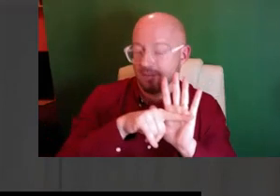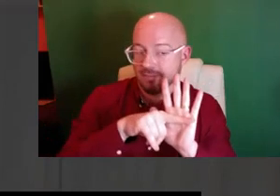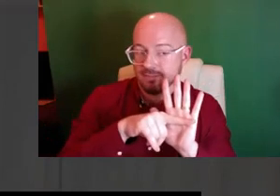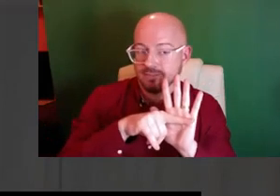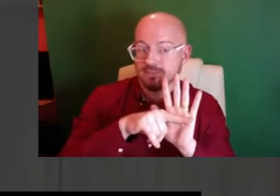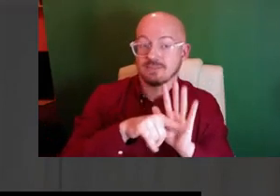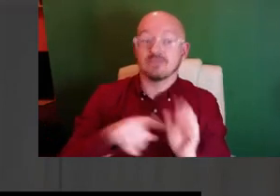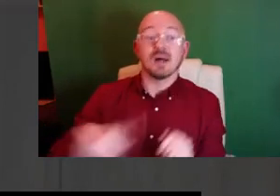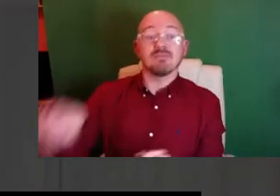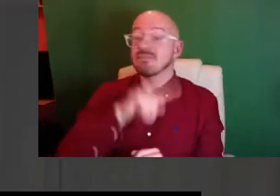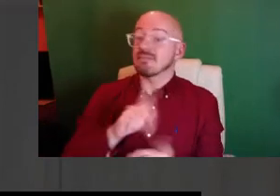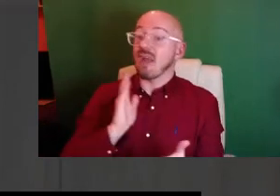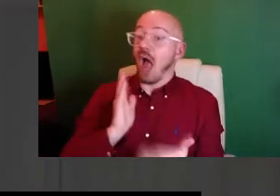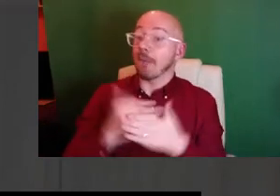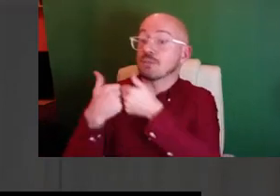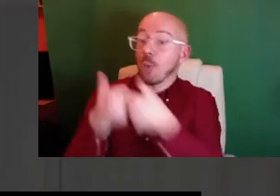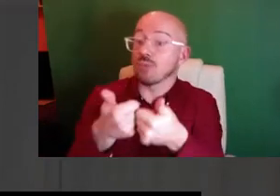February 2021.